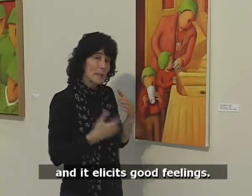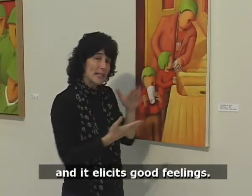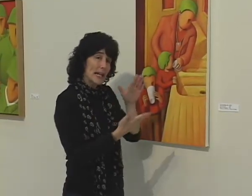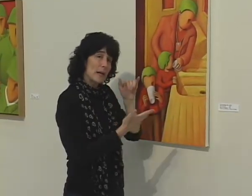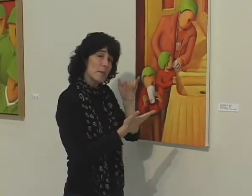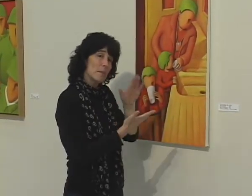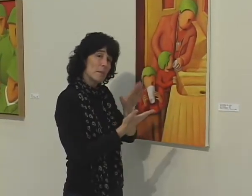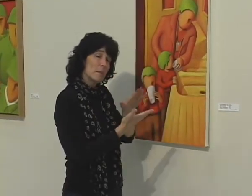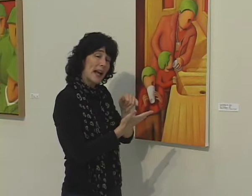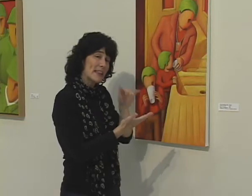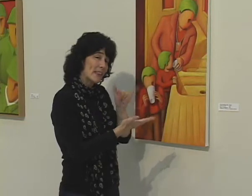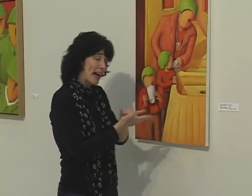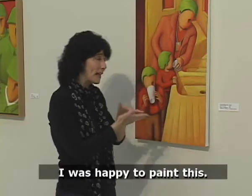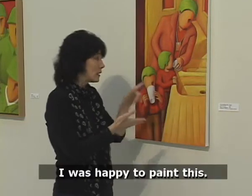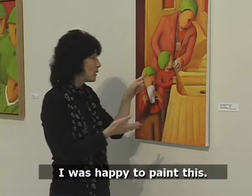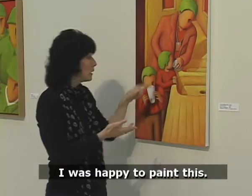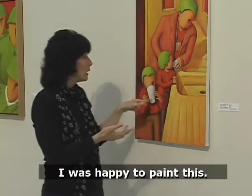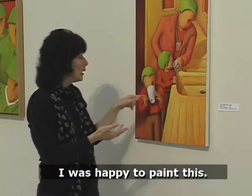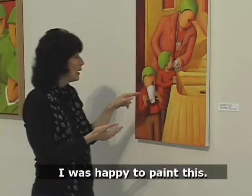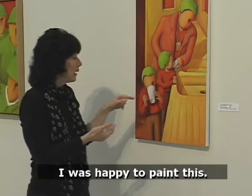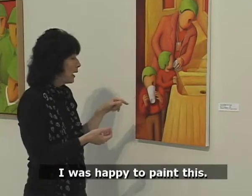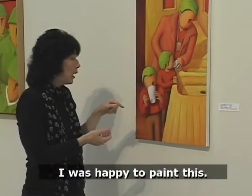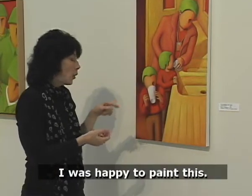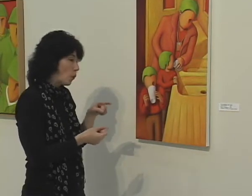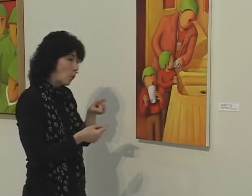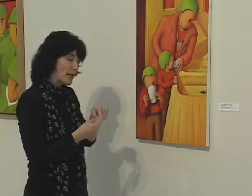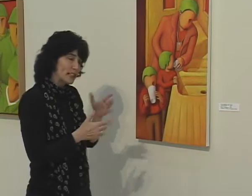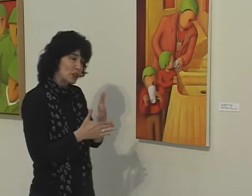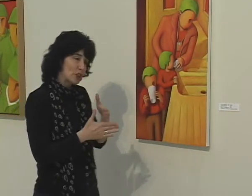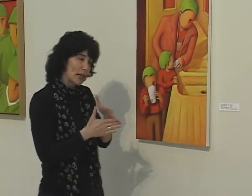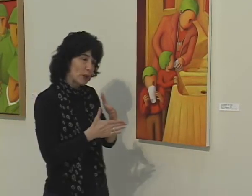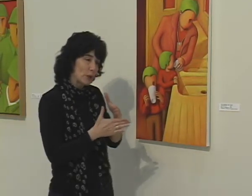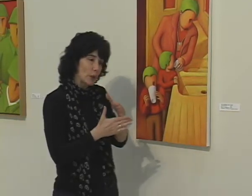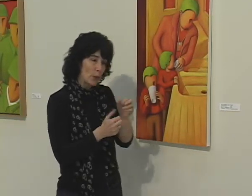feelings. I was happy to paint this.